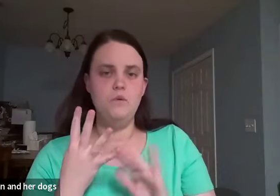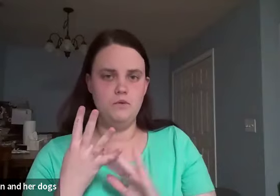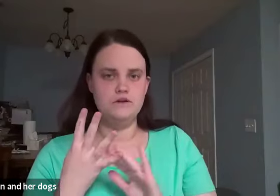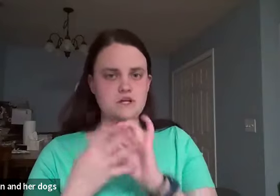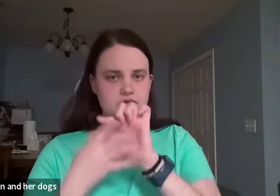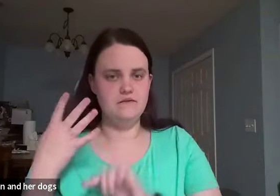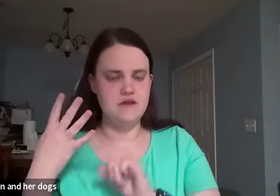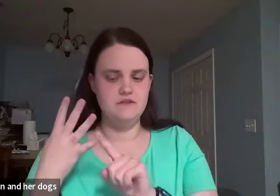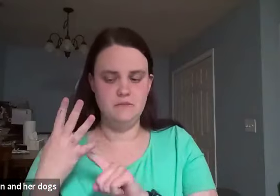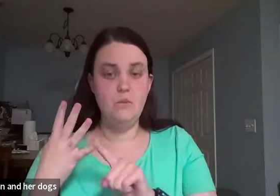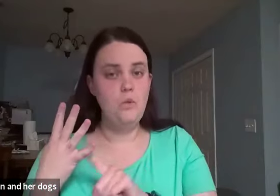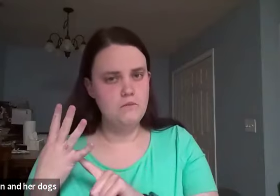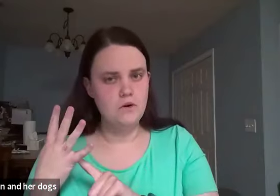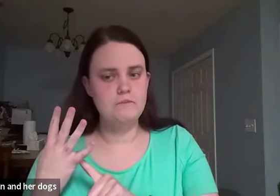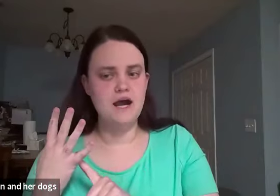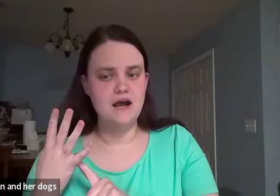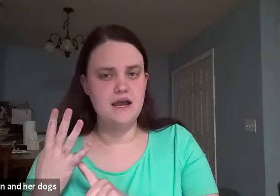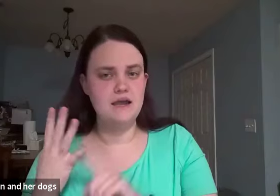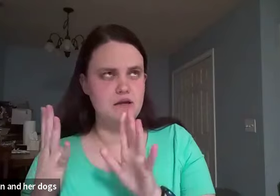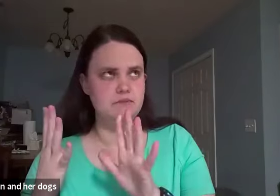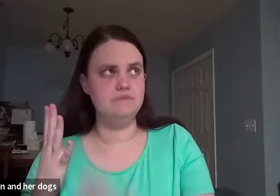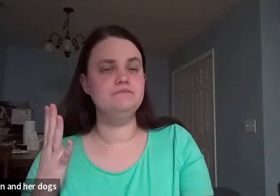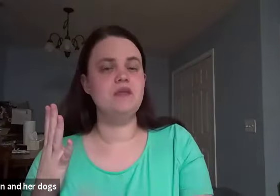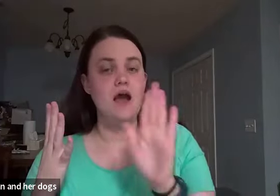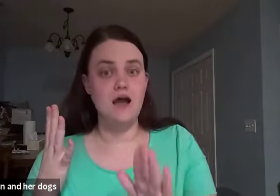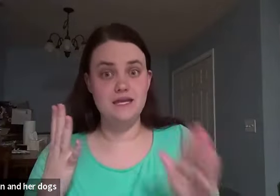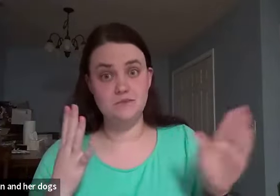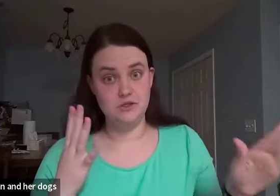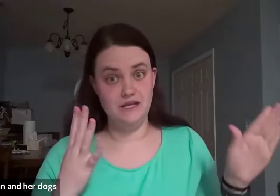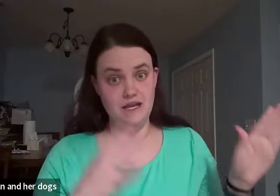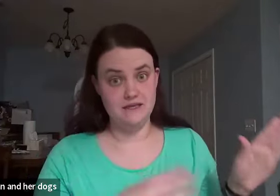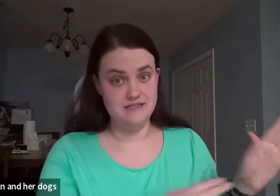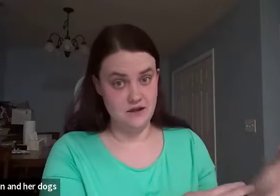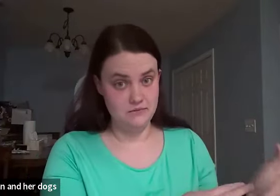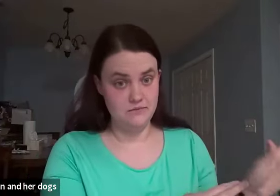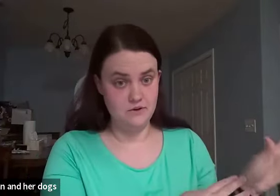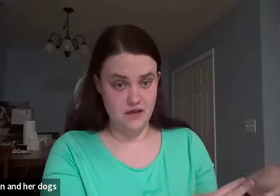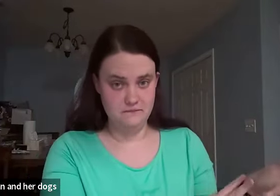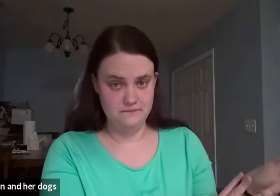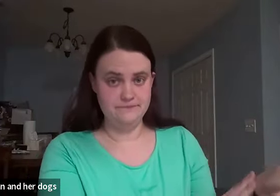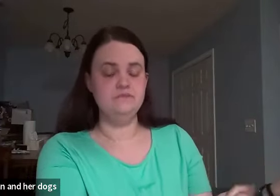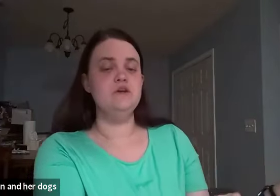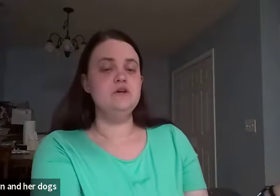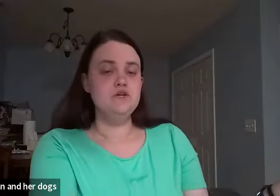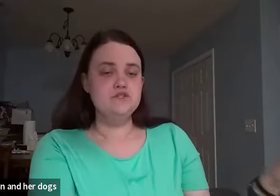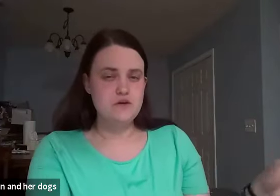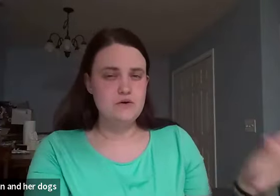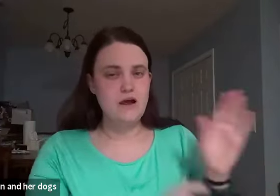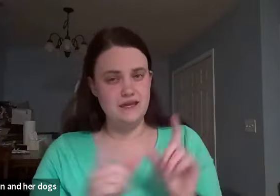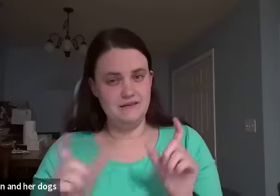one more. Sorry, I was having to think. One more. I am learning ASL. Okay. So